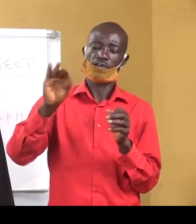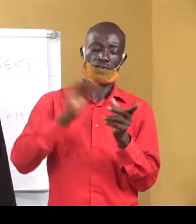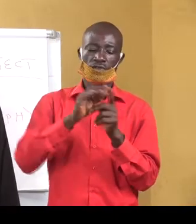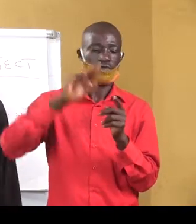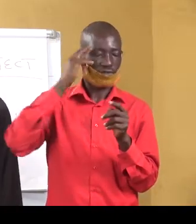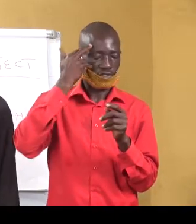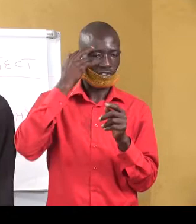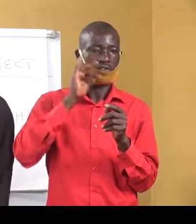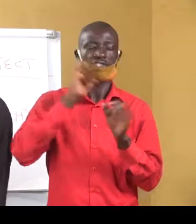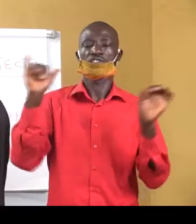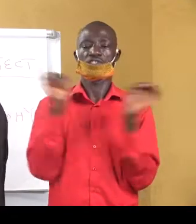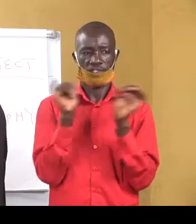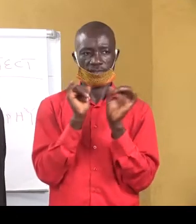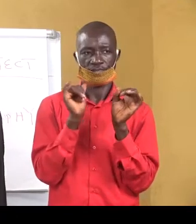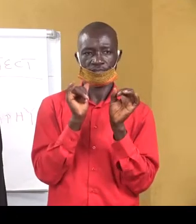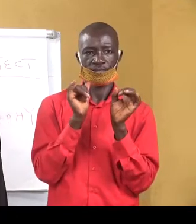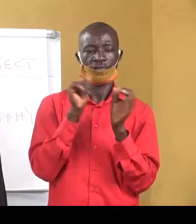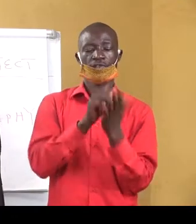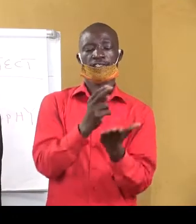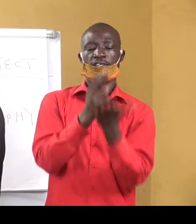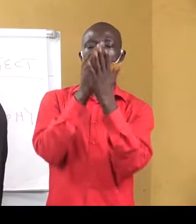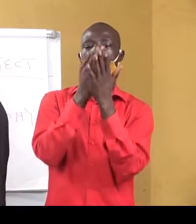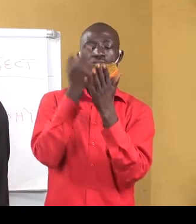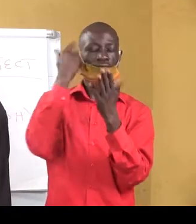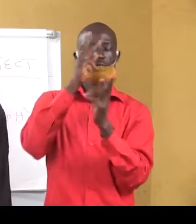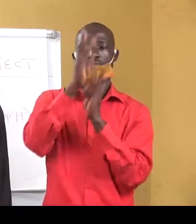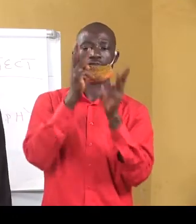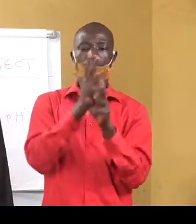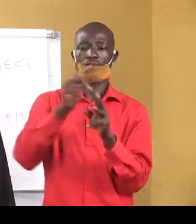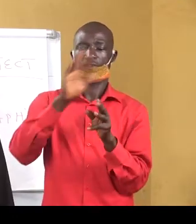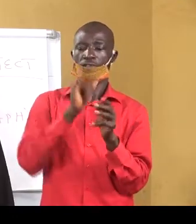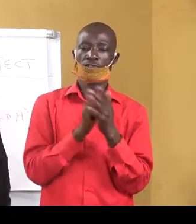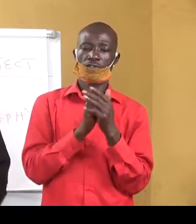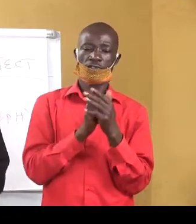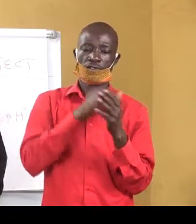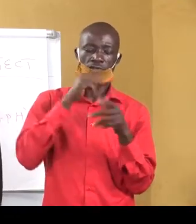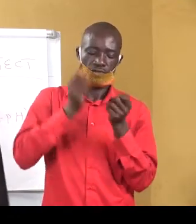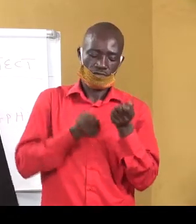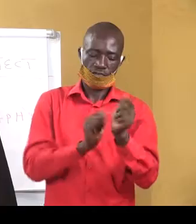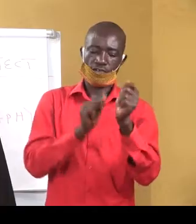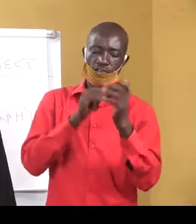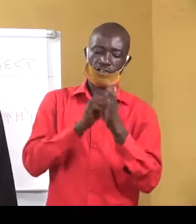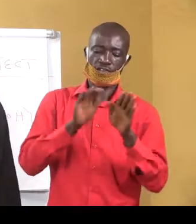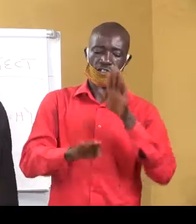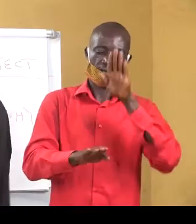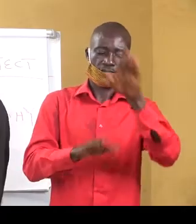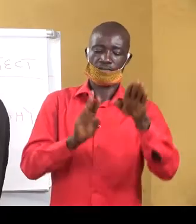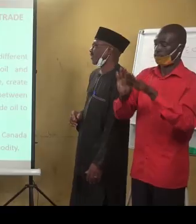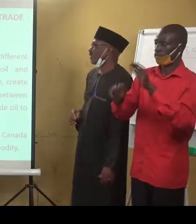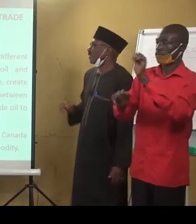or reason for world trade. Now, let's follow this thing step by step.